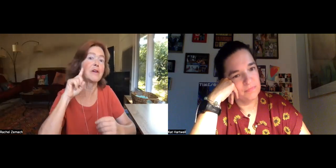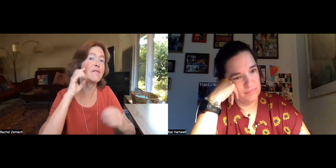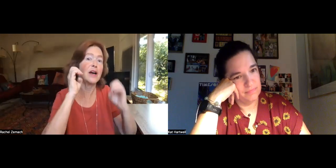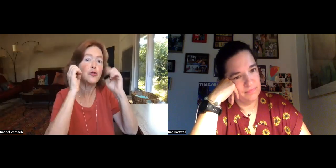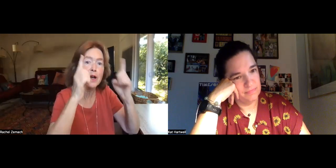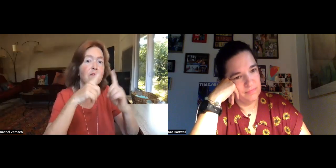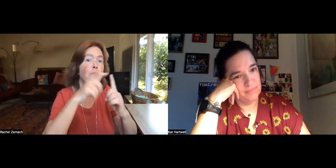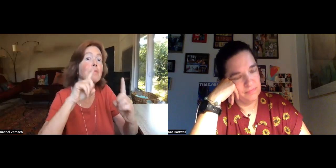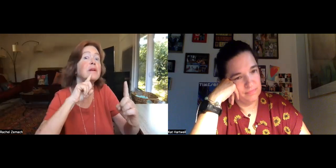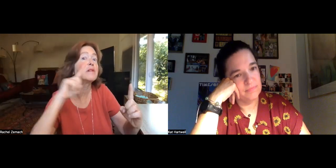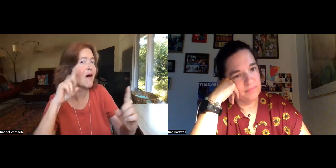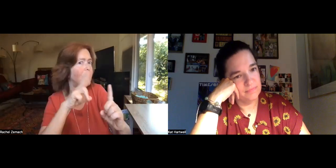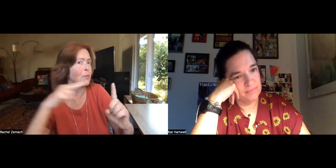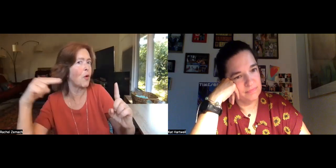deaf education from deaf